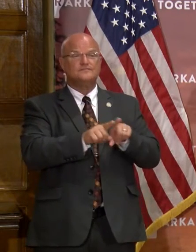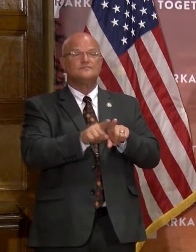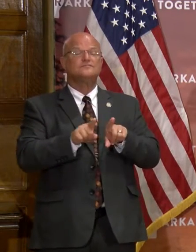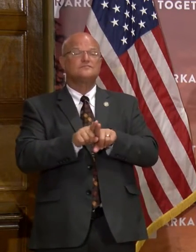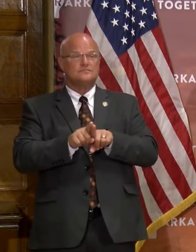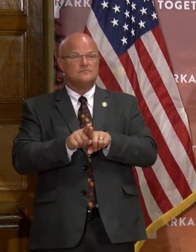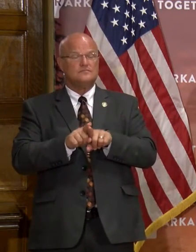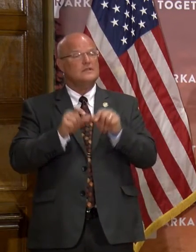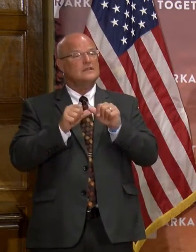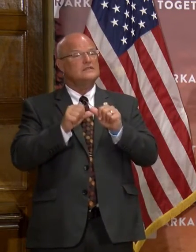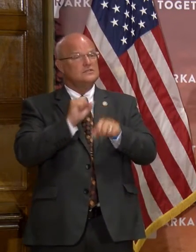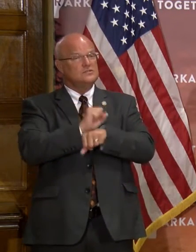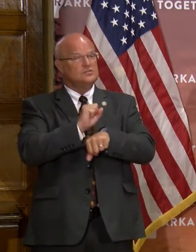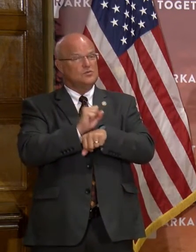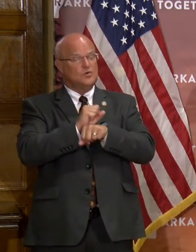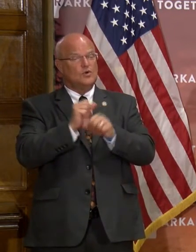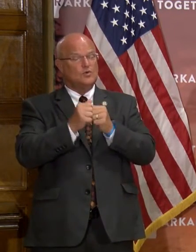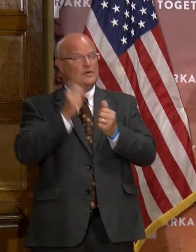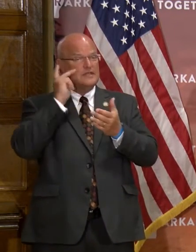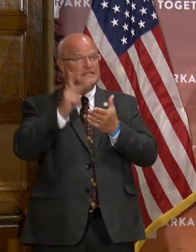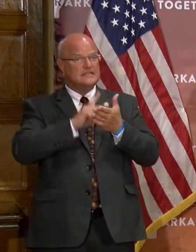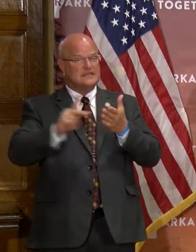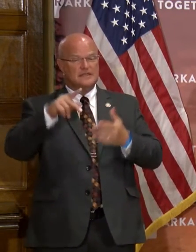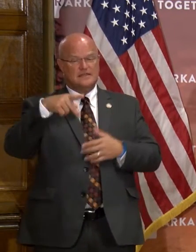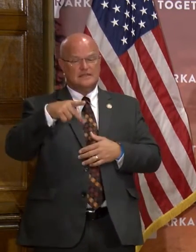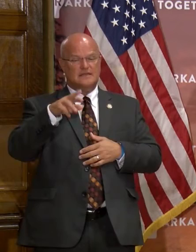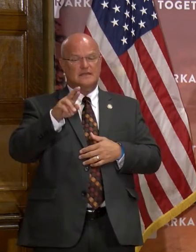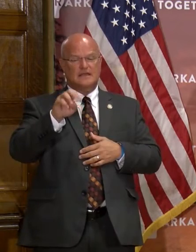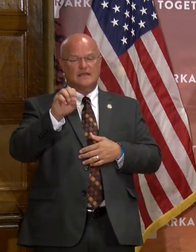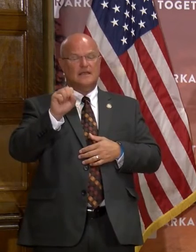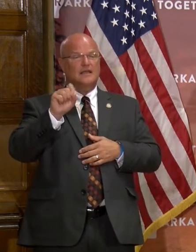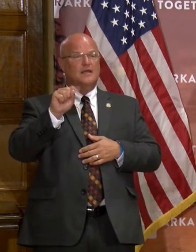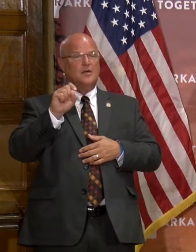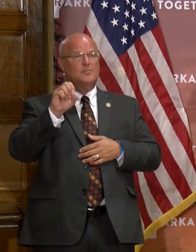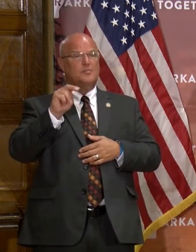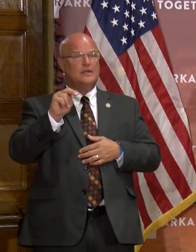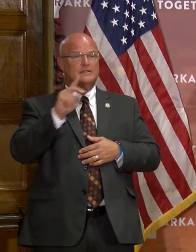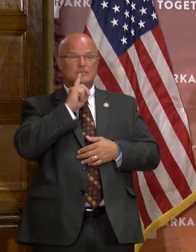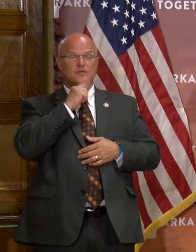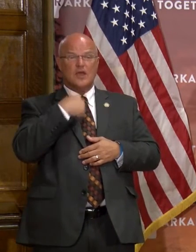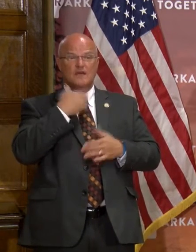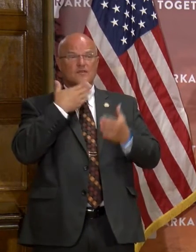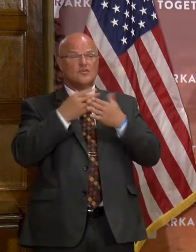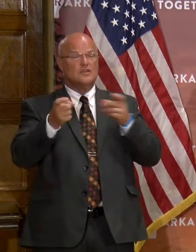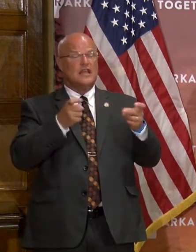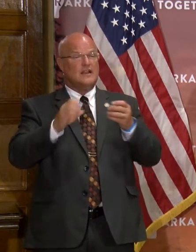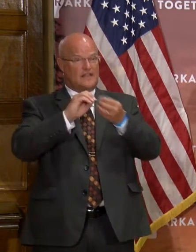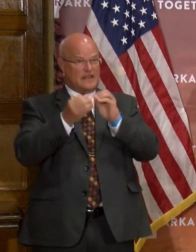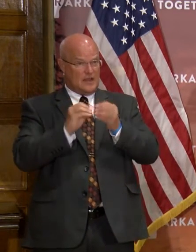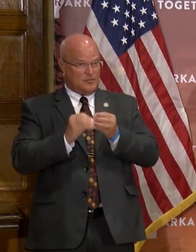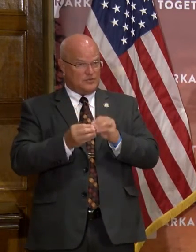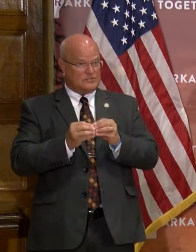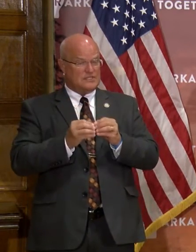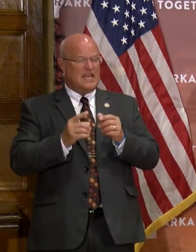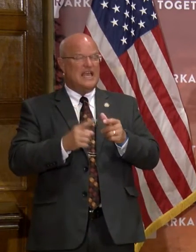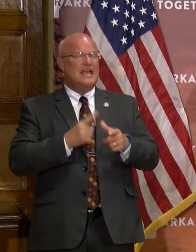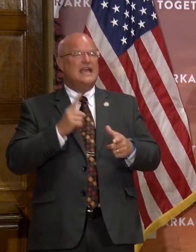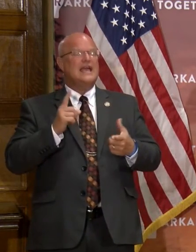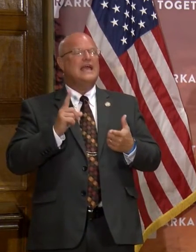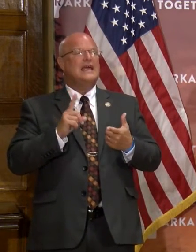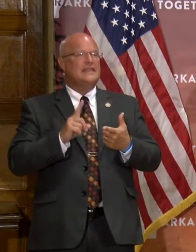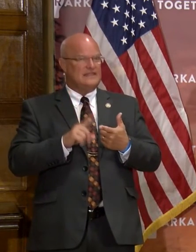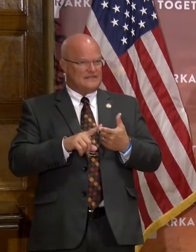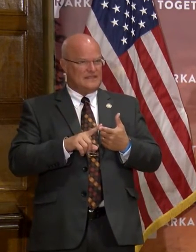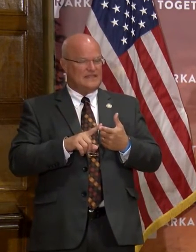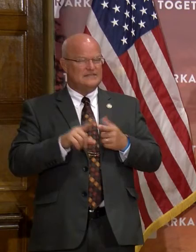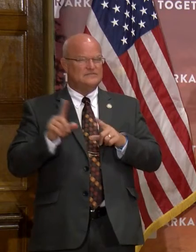also will continue to work with Secretary Preston to make sure we have a good handle on the numbers. And then it's